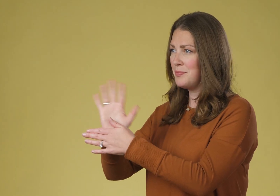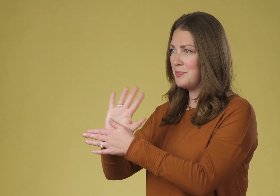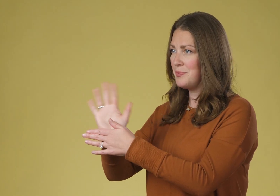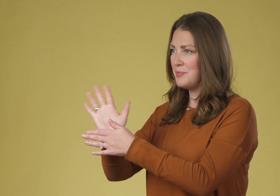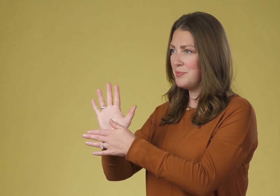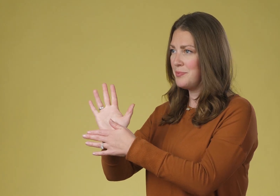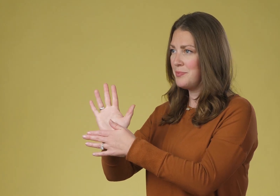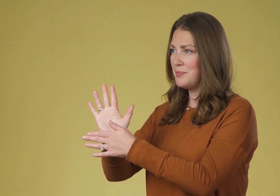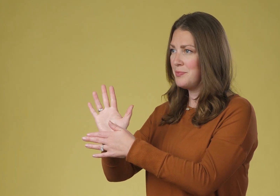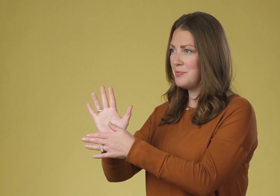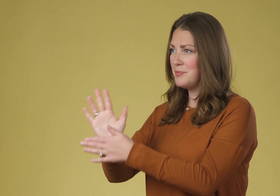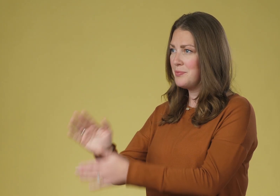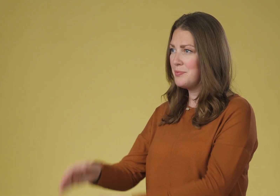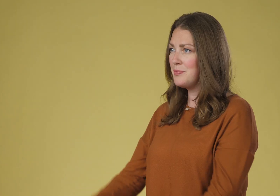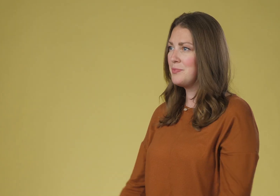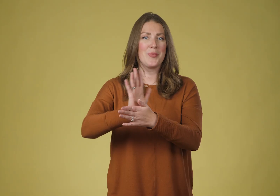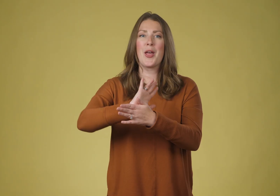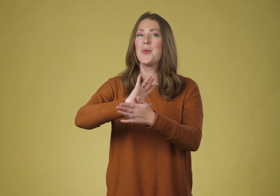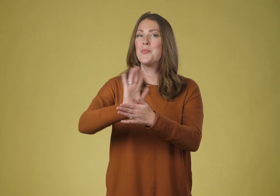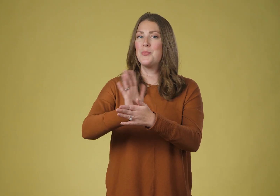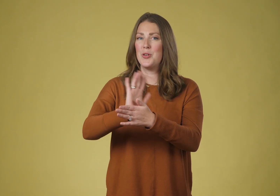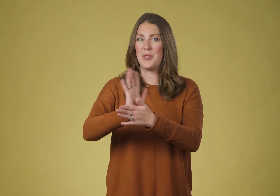film going through the projector. Movie.